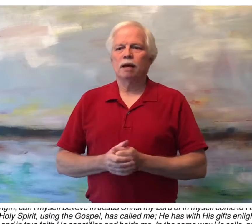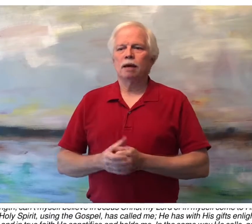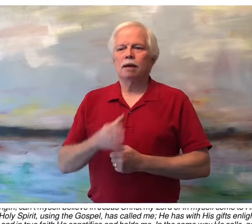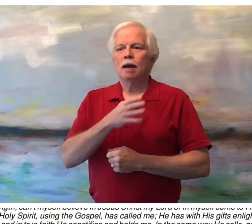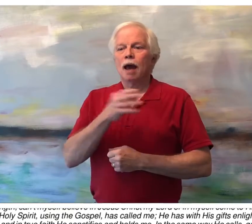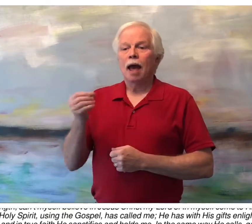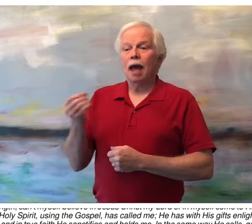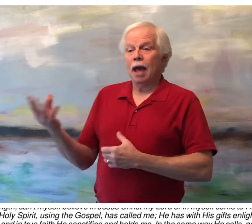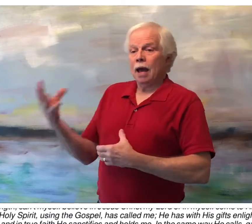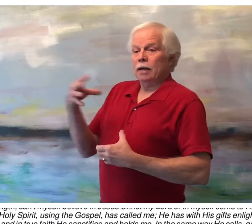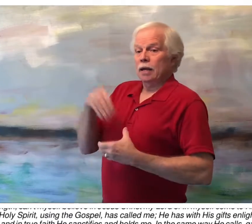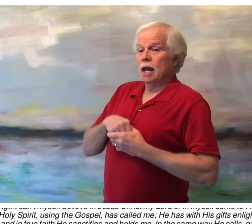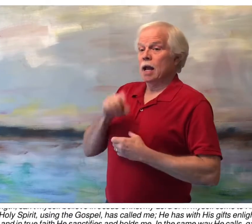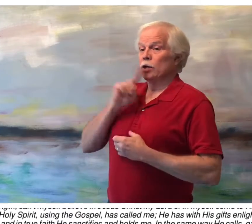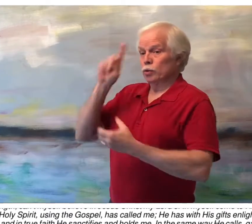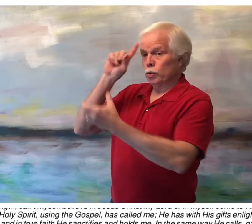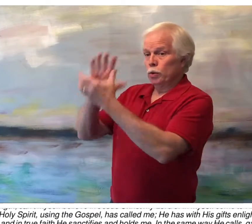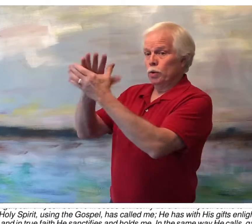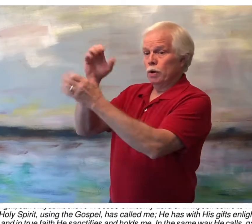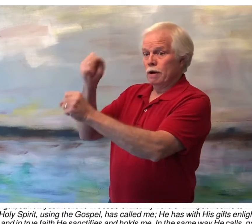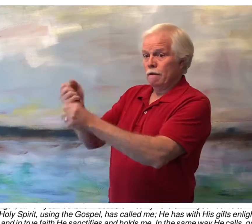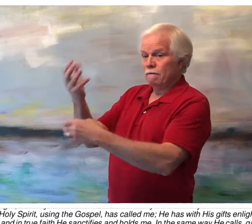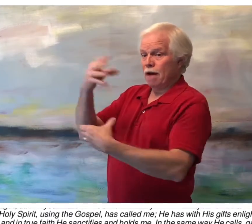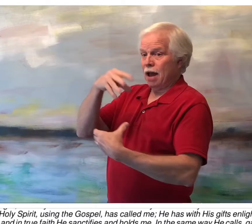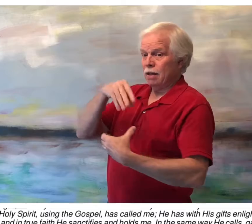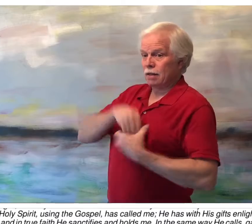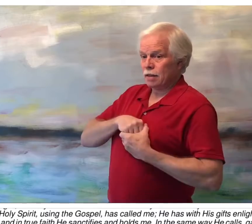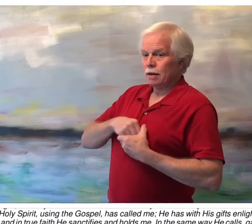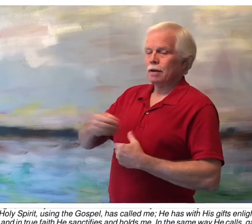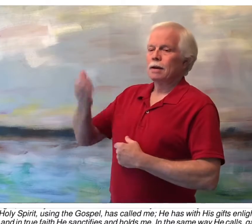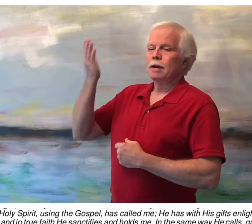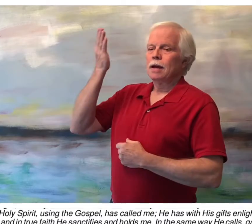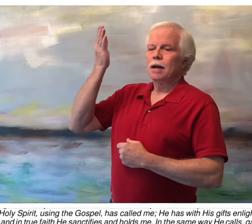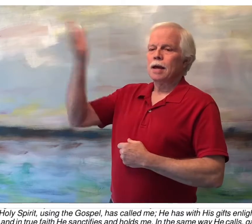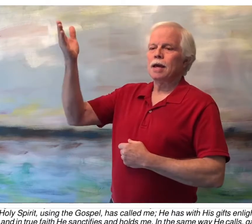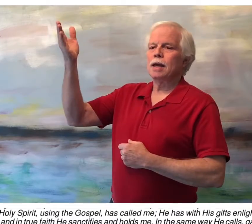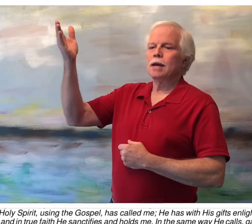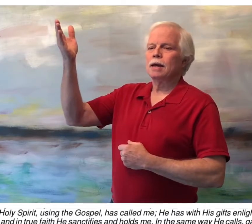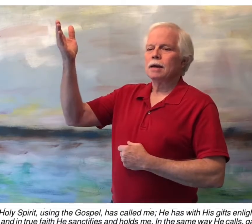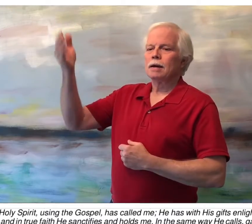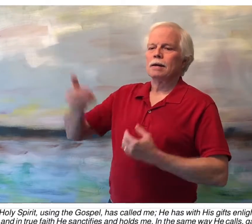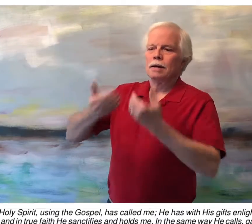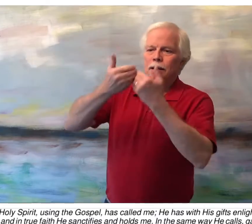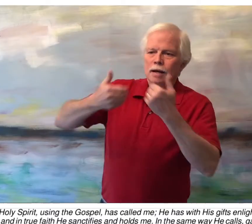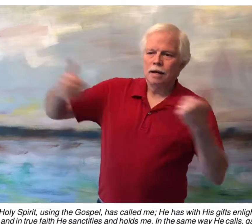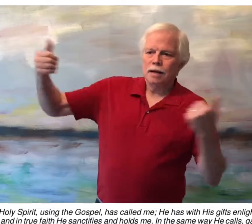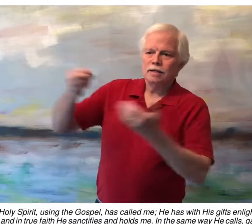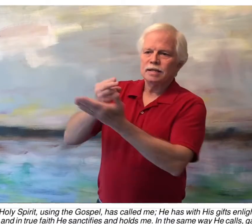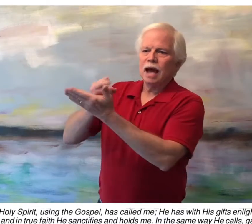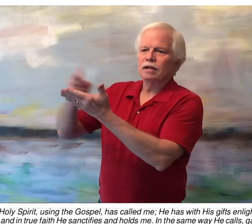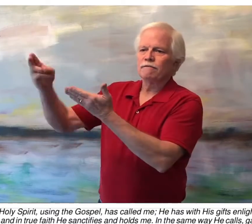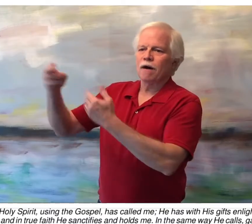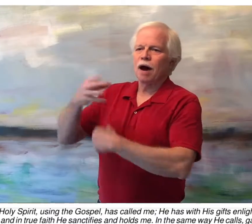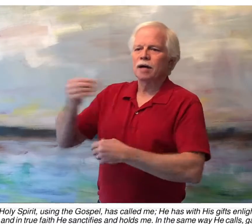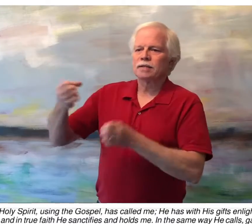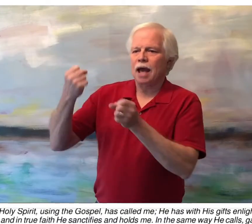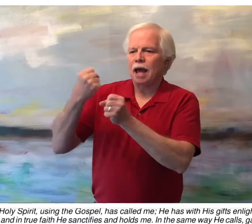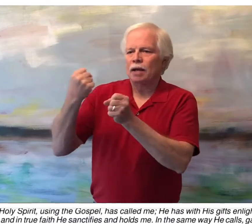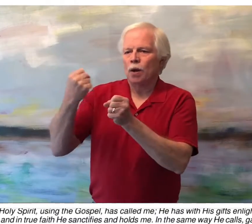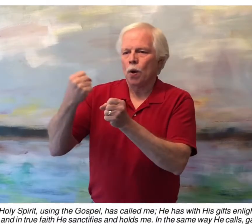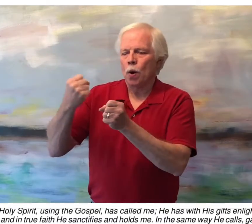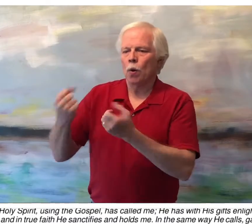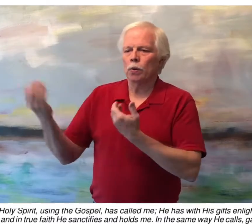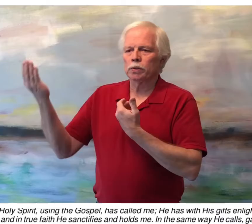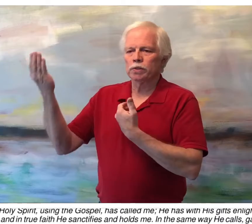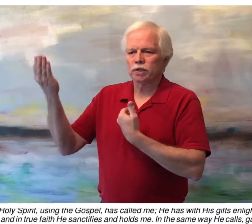enlightened me. And, in true faith, he sanctifies